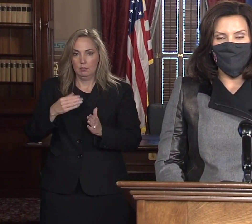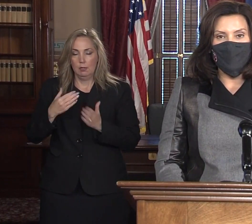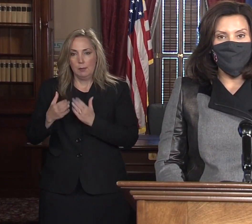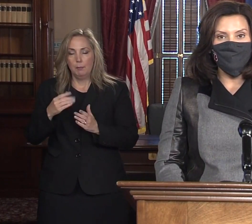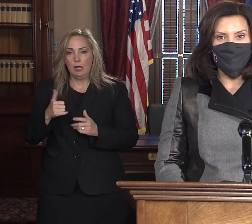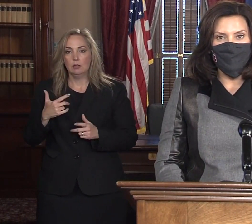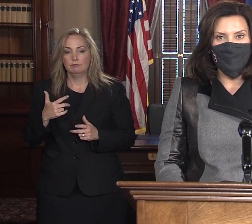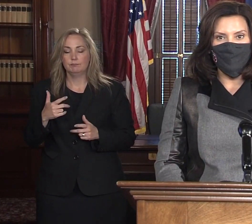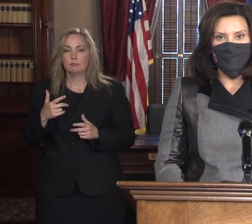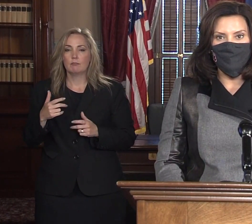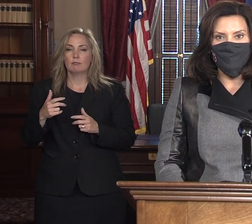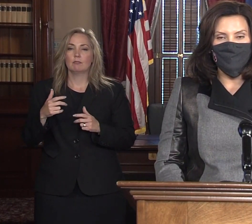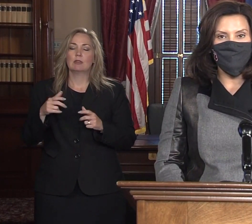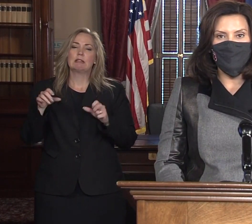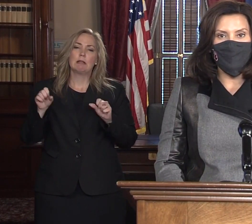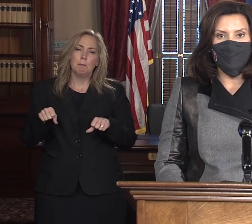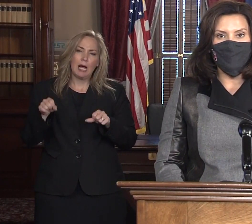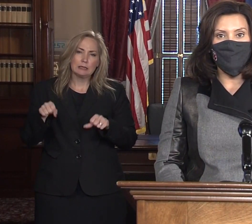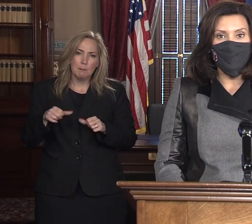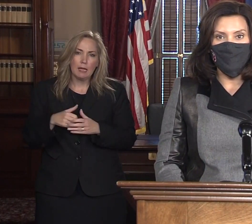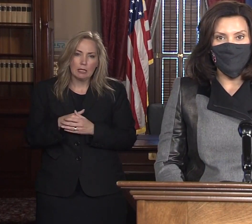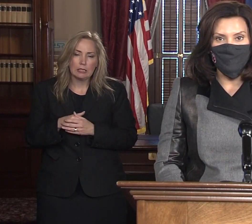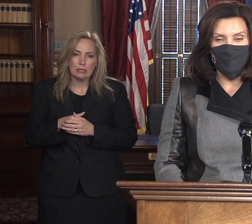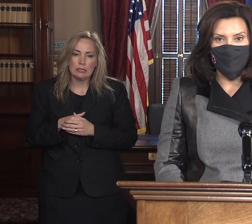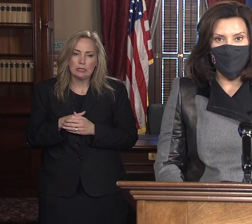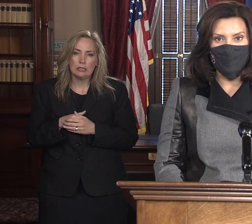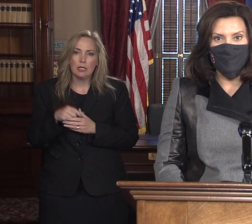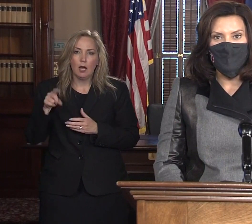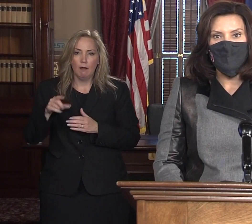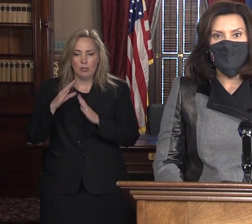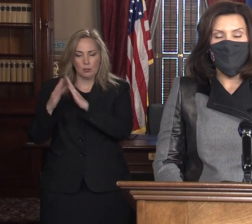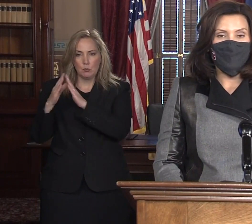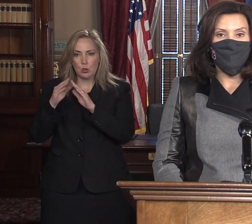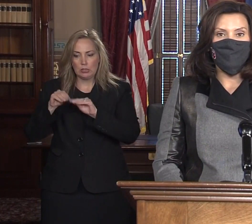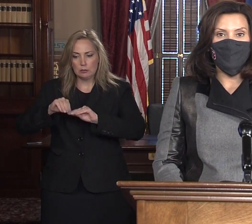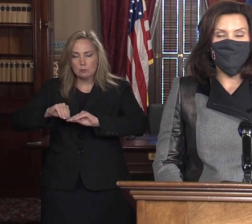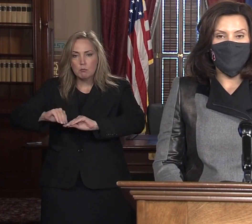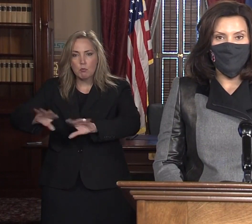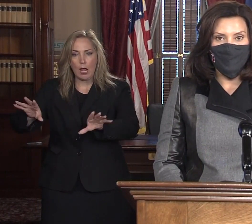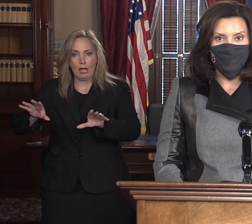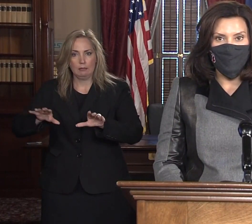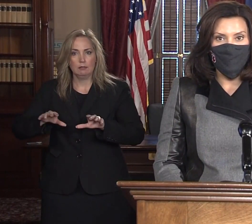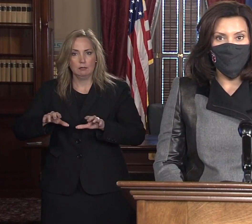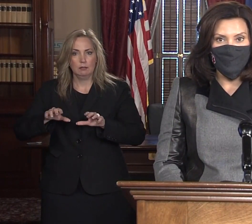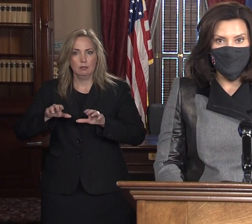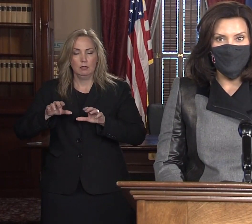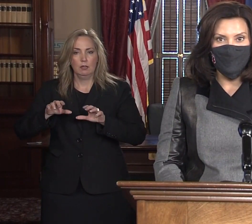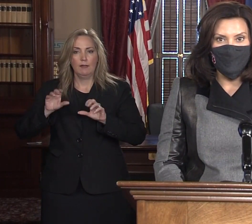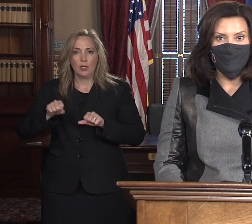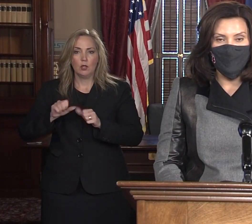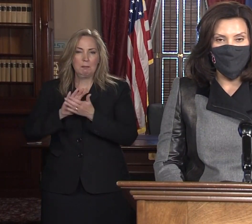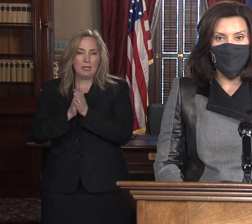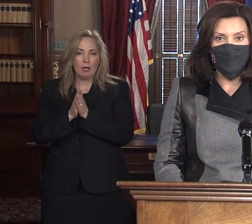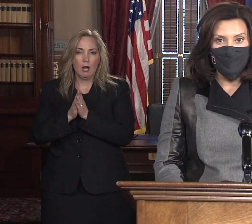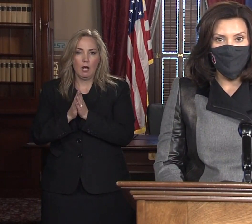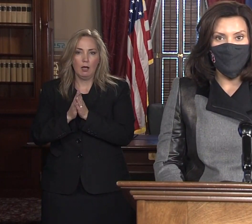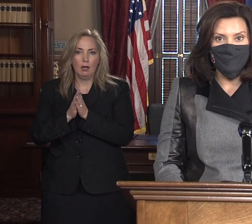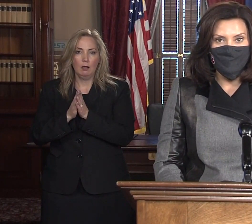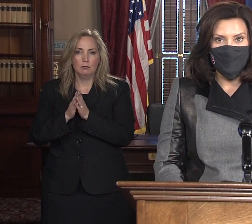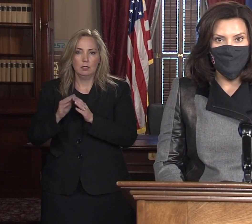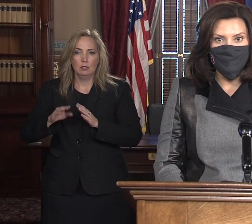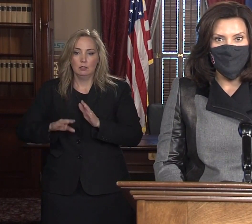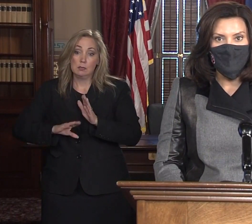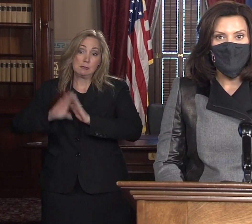there's the possibility of it just becoming community spread that becomes out of control. We're seeing that in a lot of our